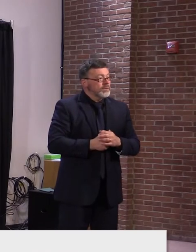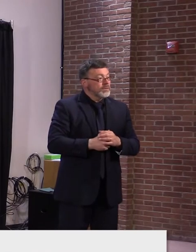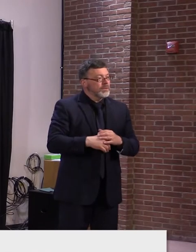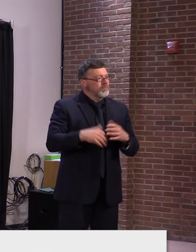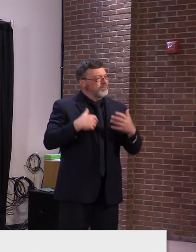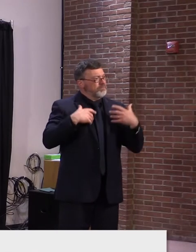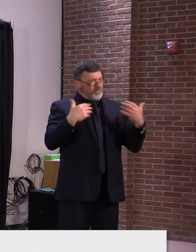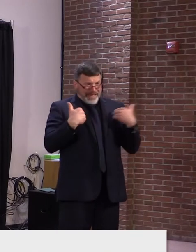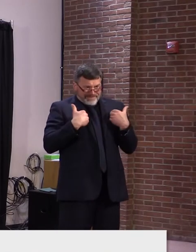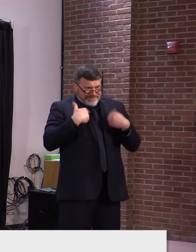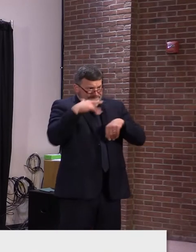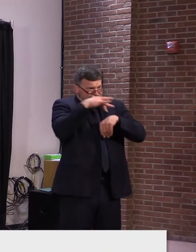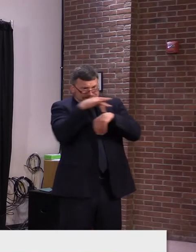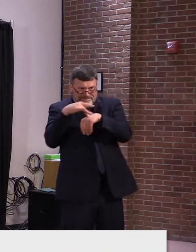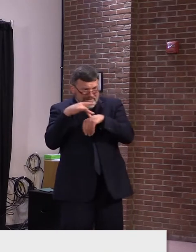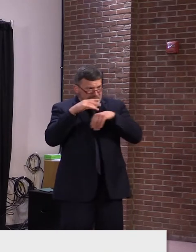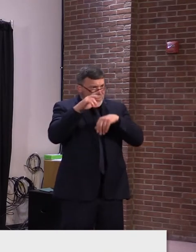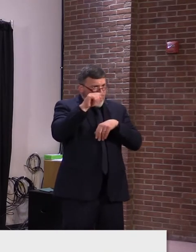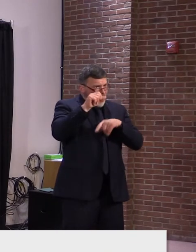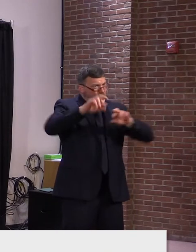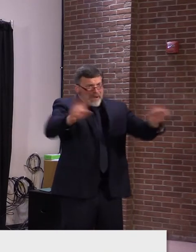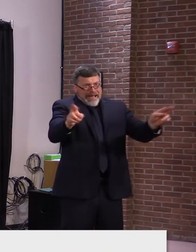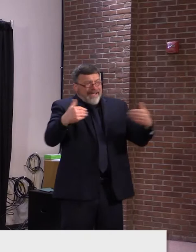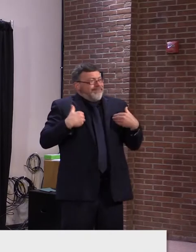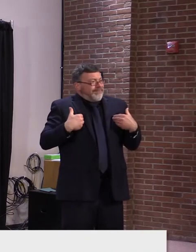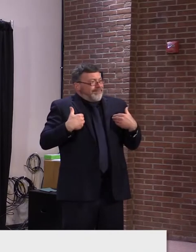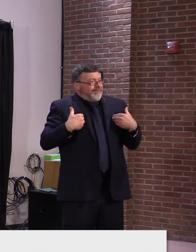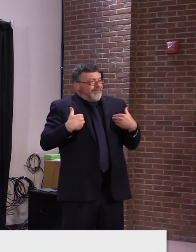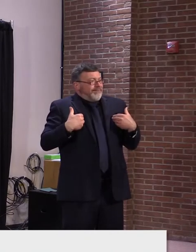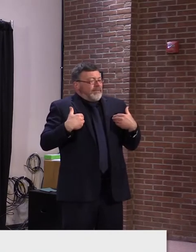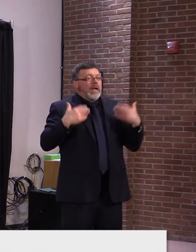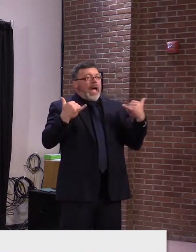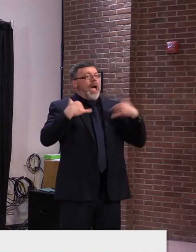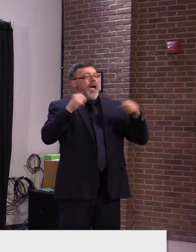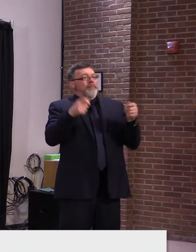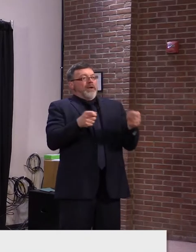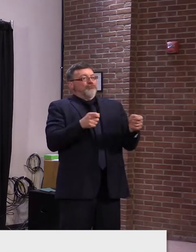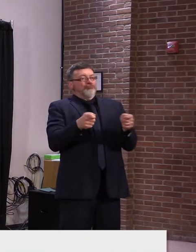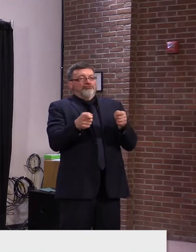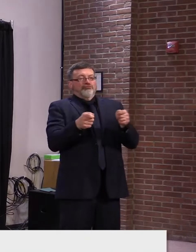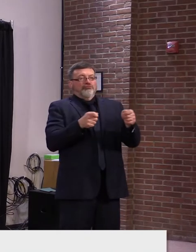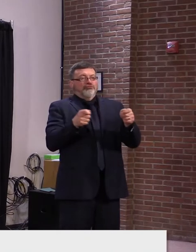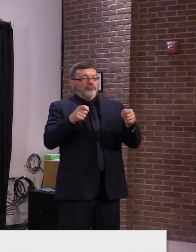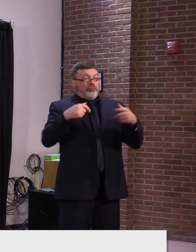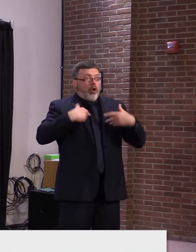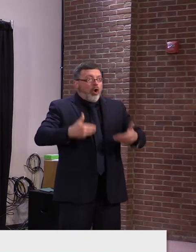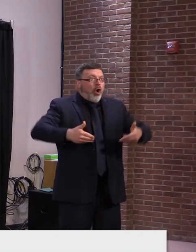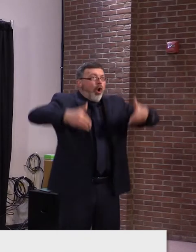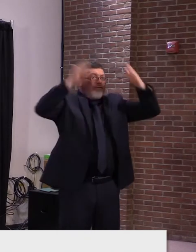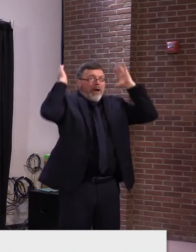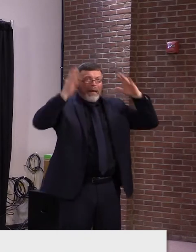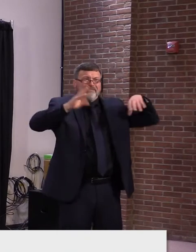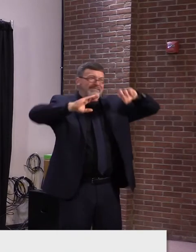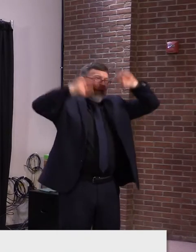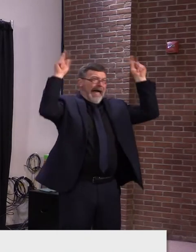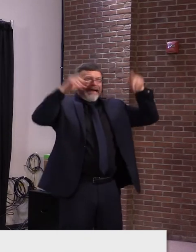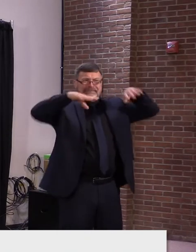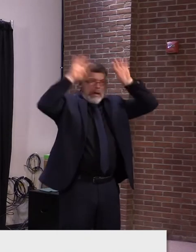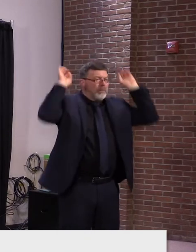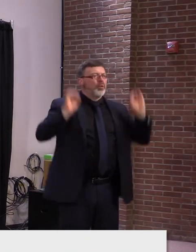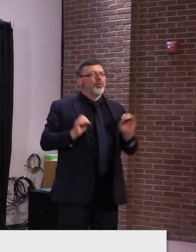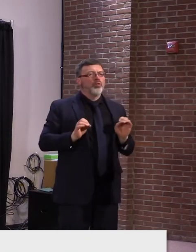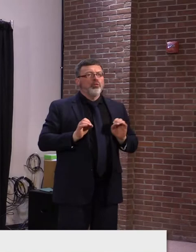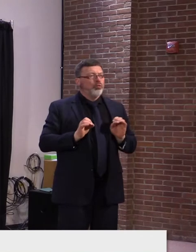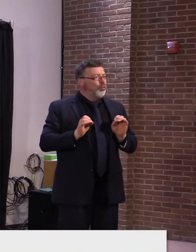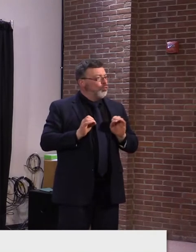tools. We should just manage this just like we would anything else. We've seen this with the flu as well over